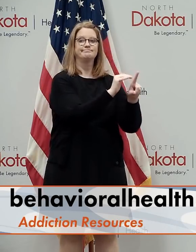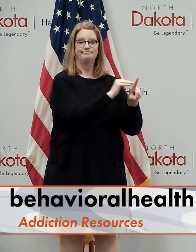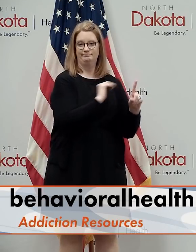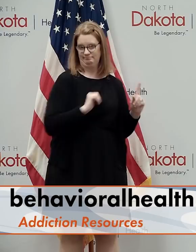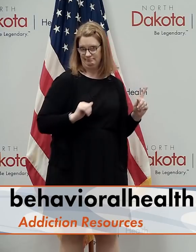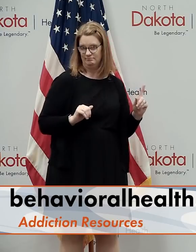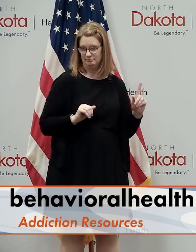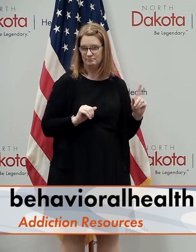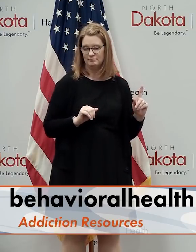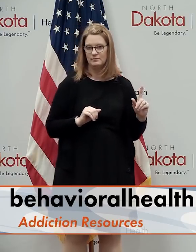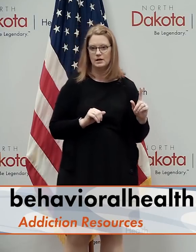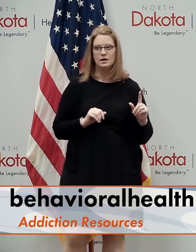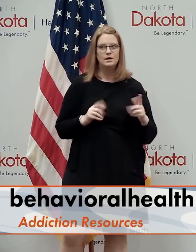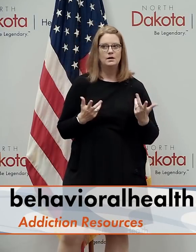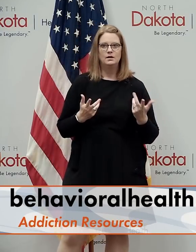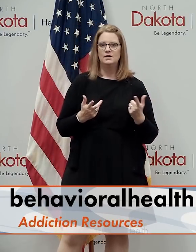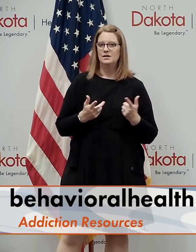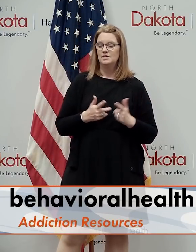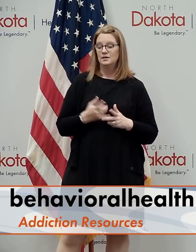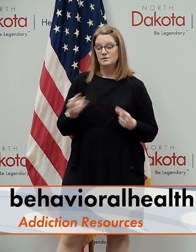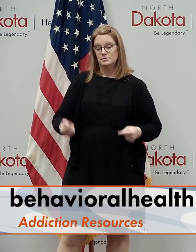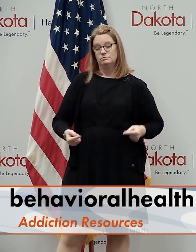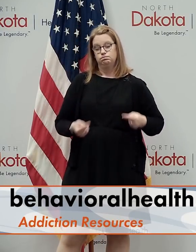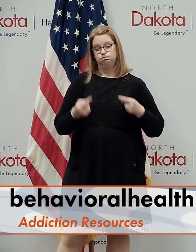all in any way, whether it's